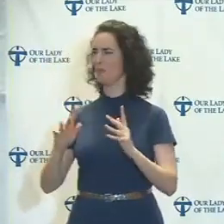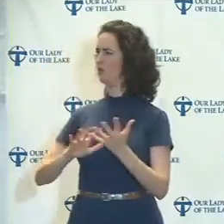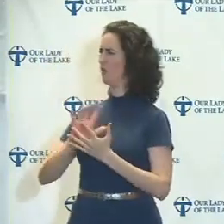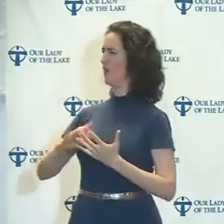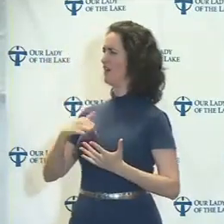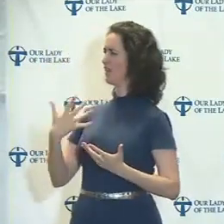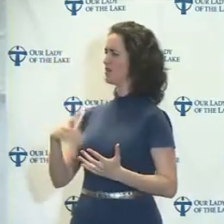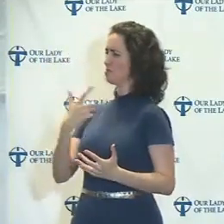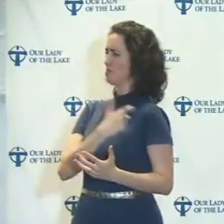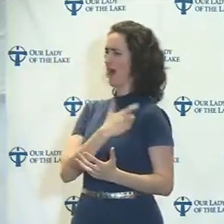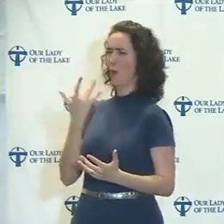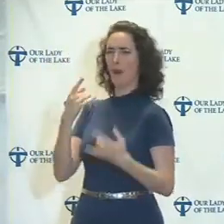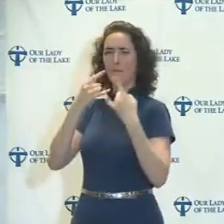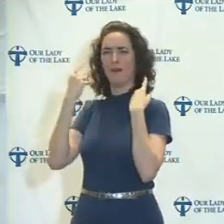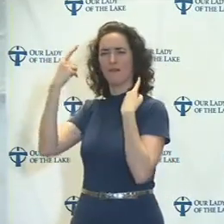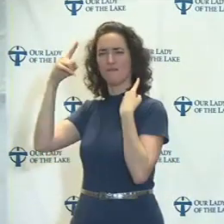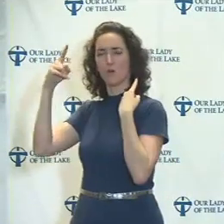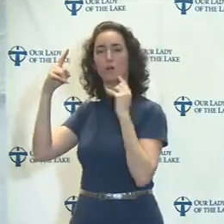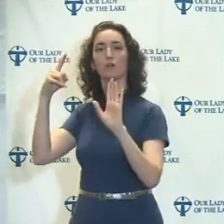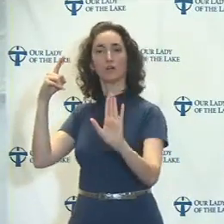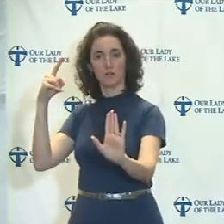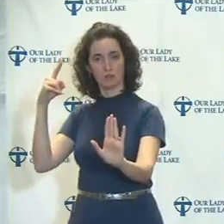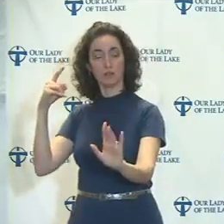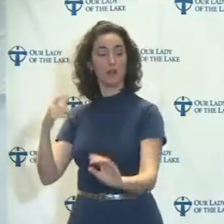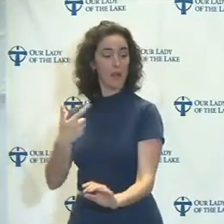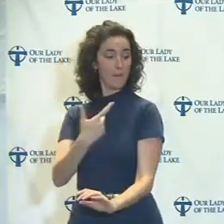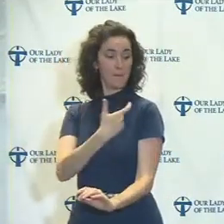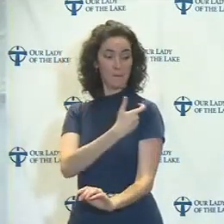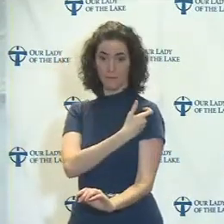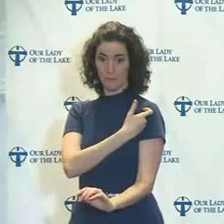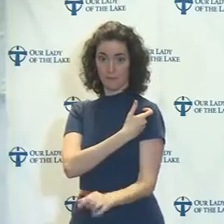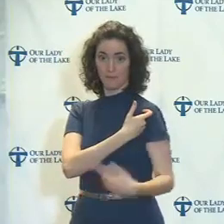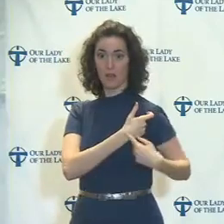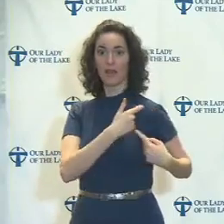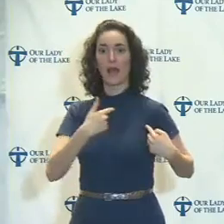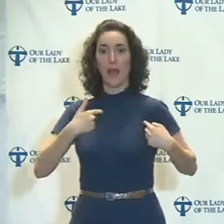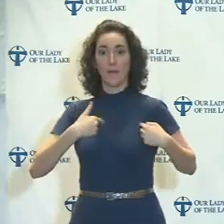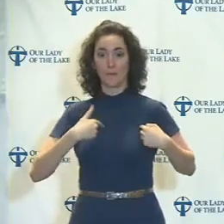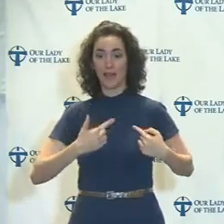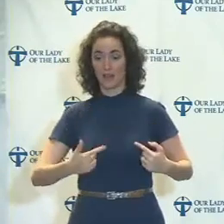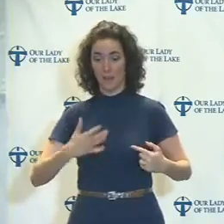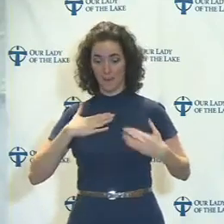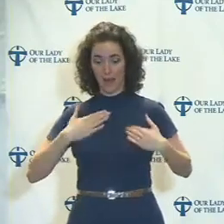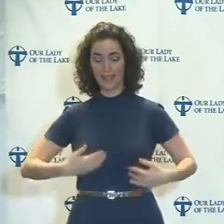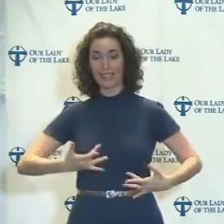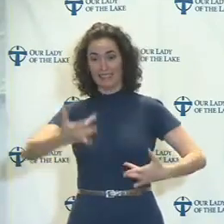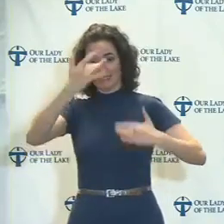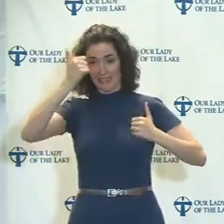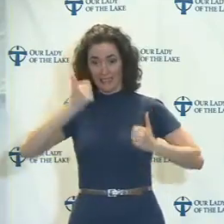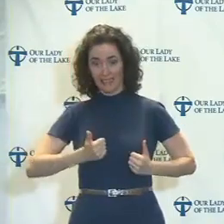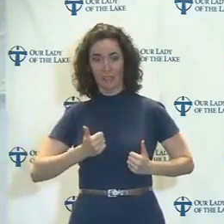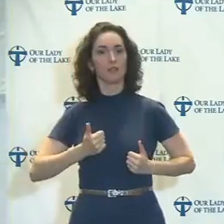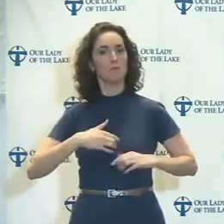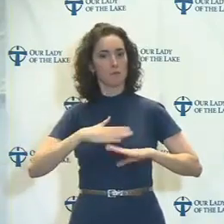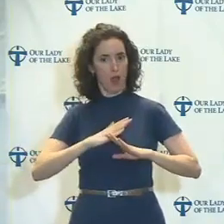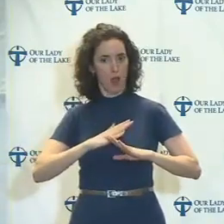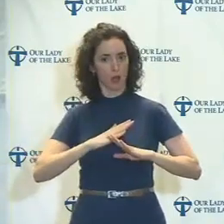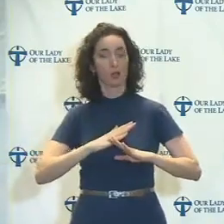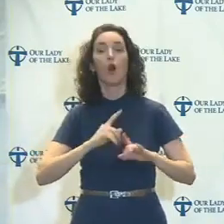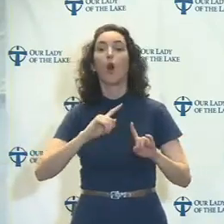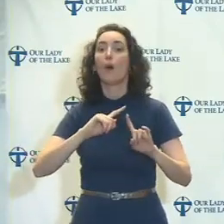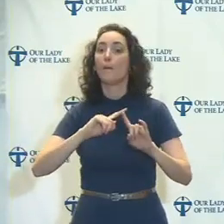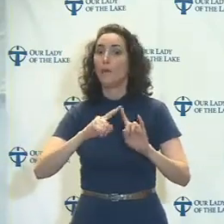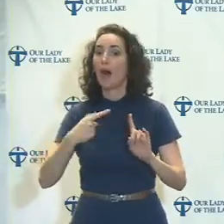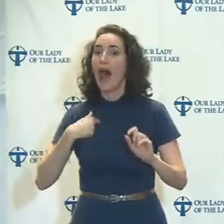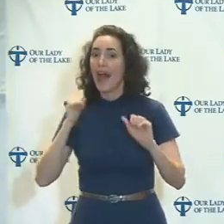vaccination is effective to prevent you from becoming sick. It is not guaranteed to prevent